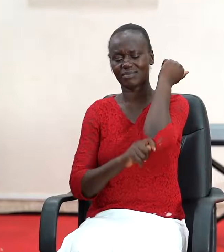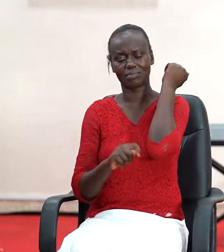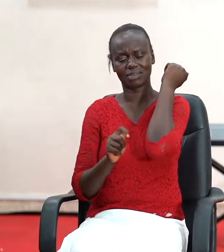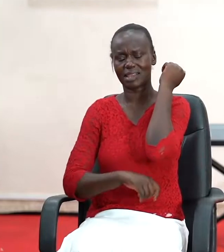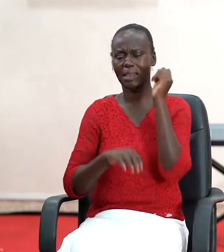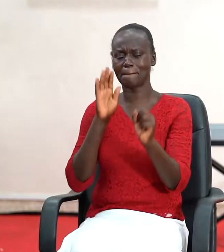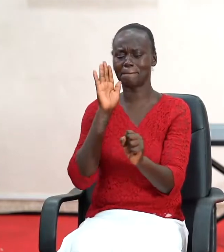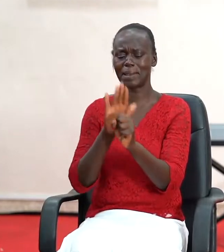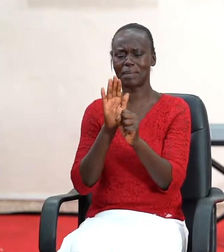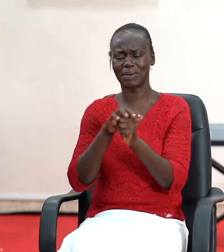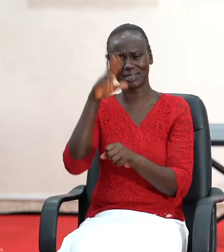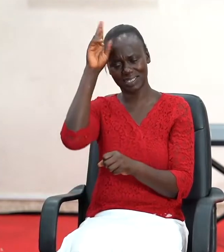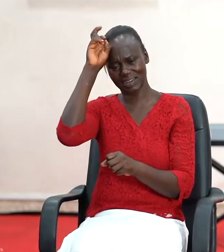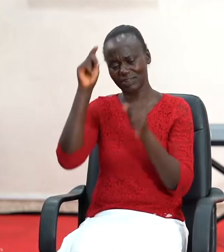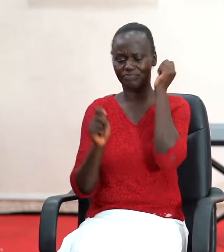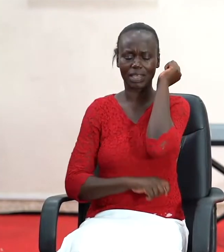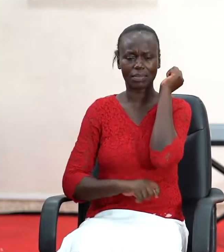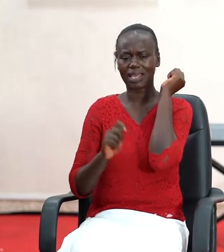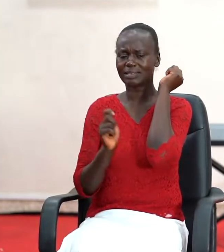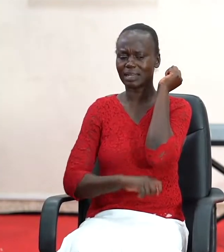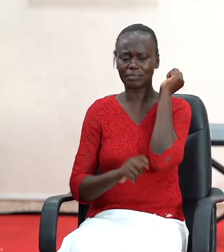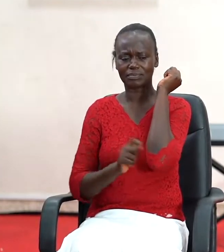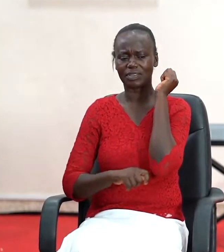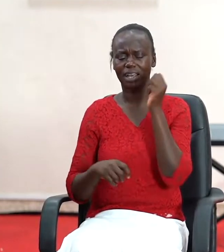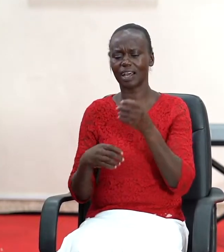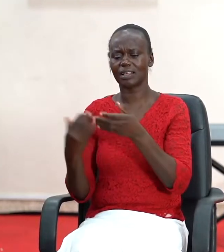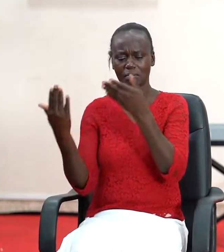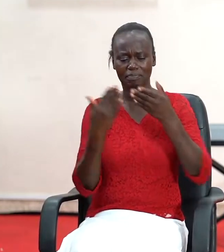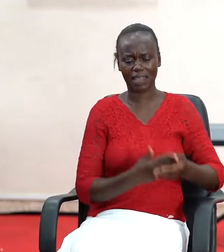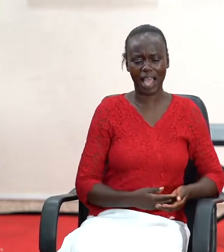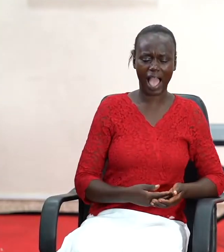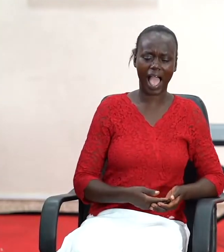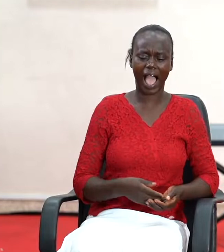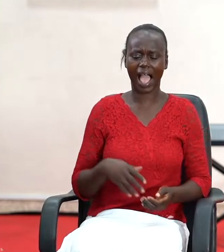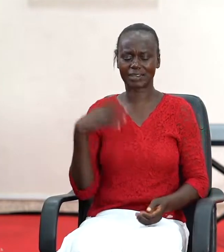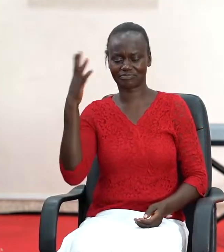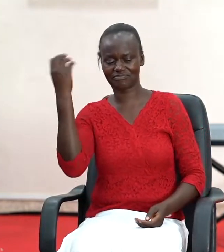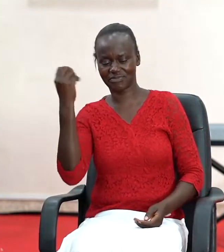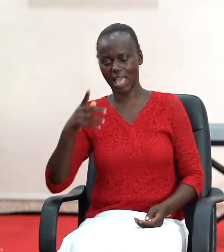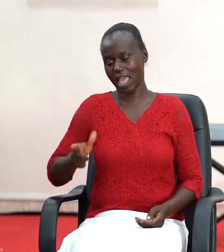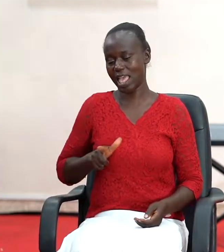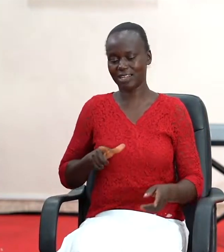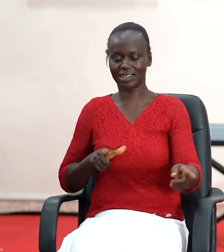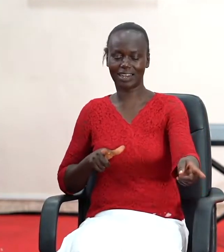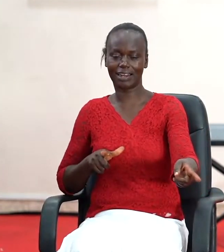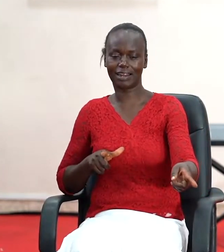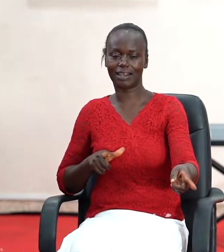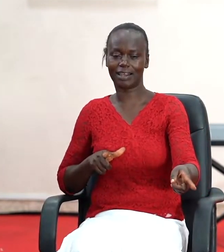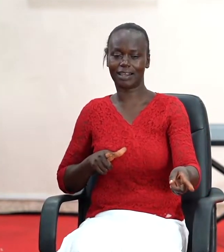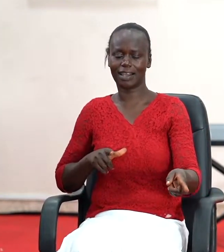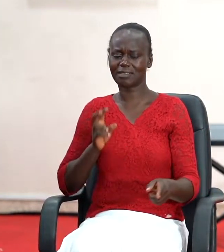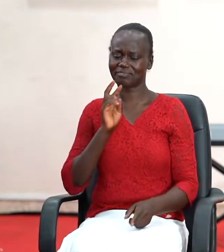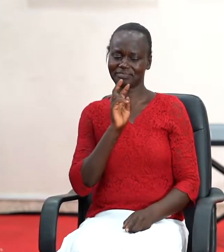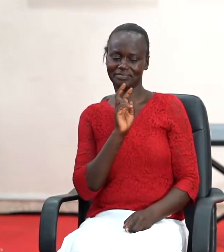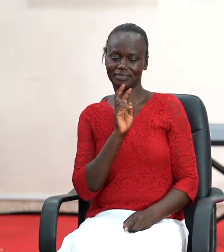devil alimtempt, akamtempt. Anamletea kamresh hapo. Anaona kamresh kana kam manzi.